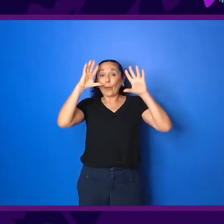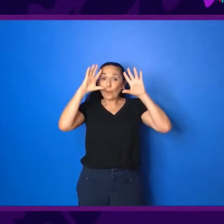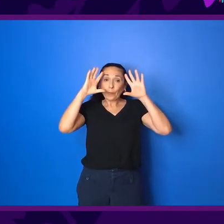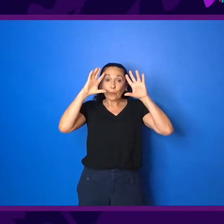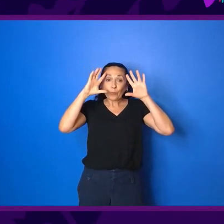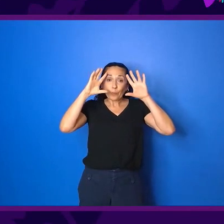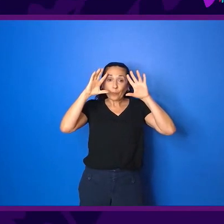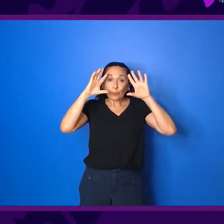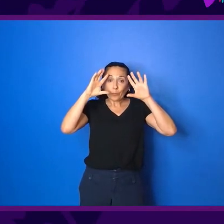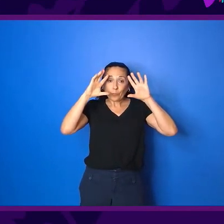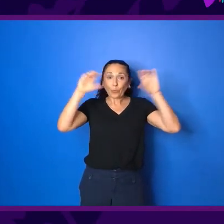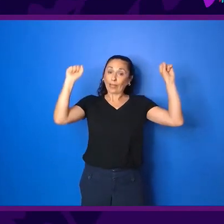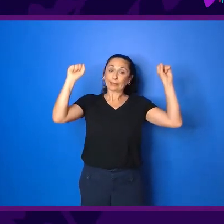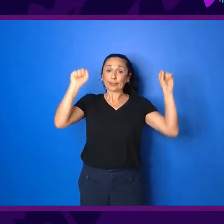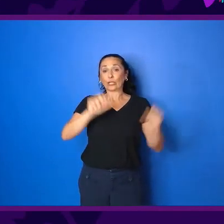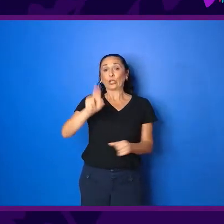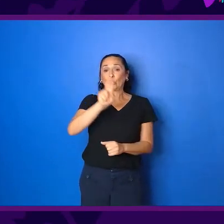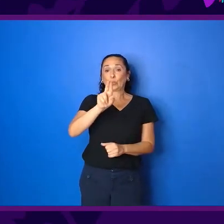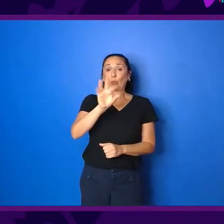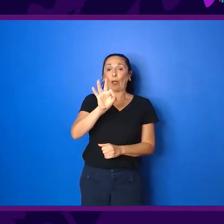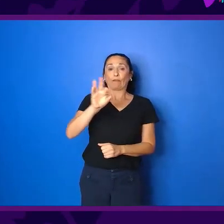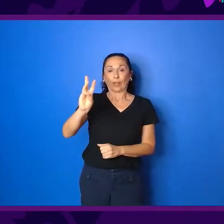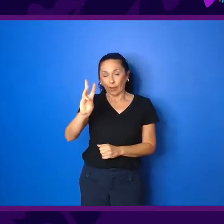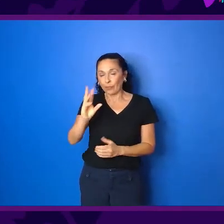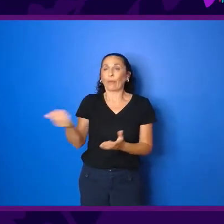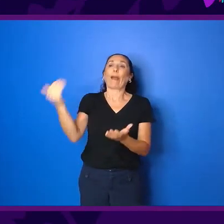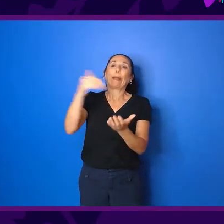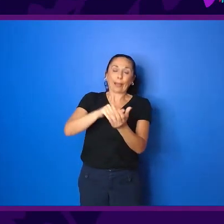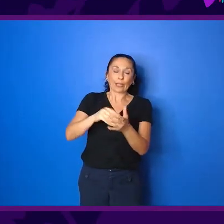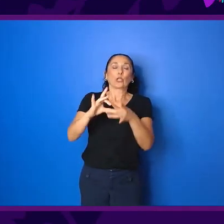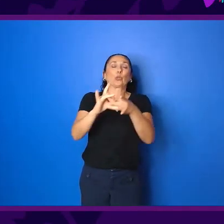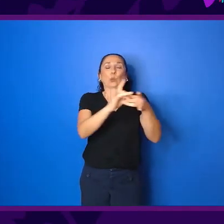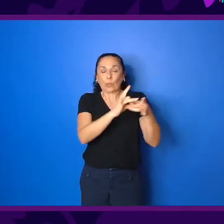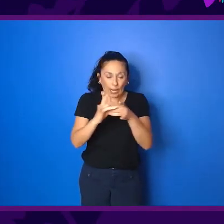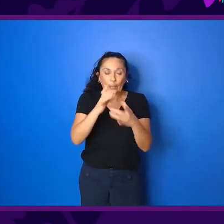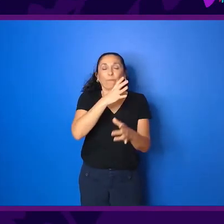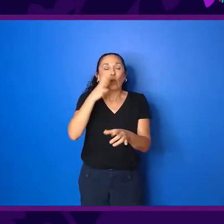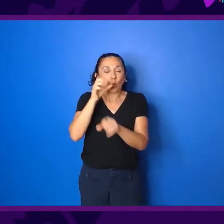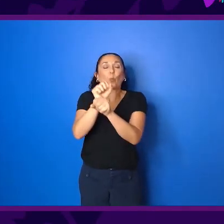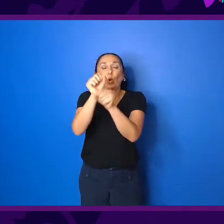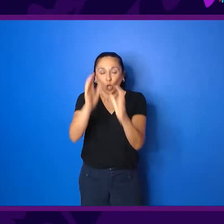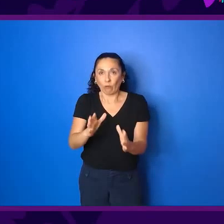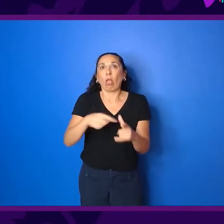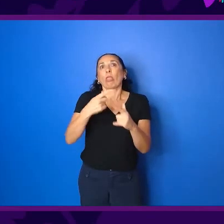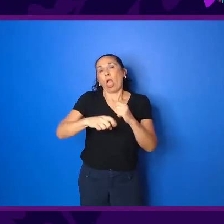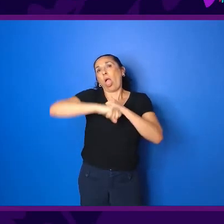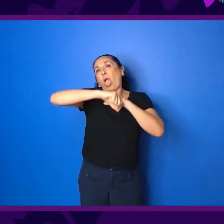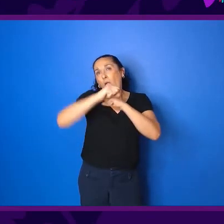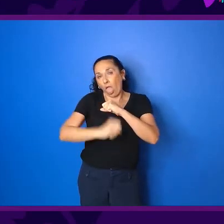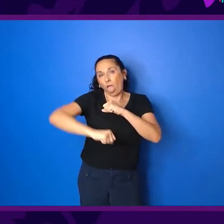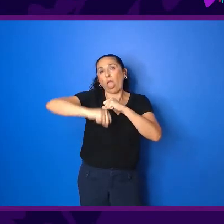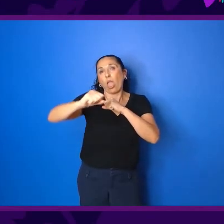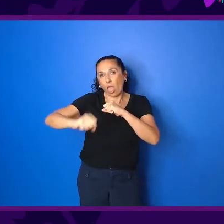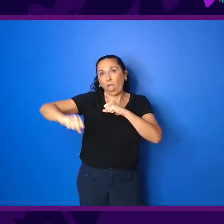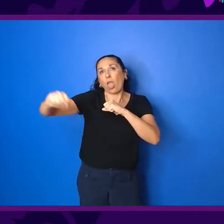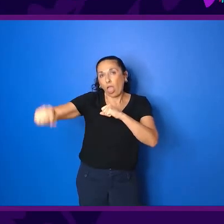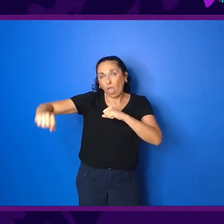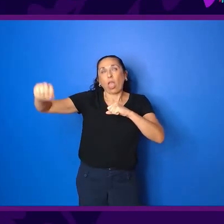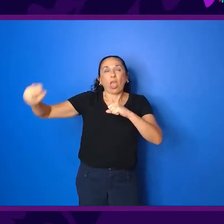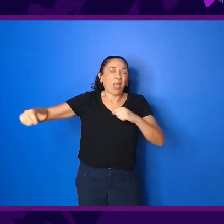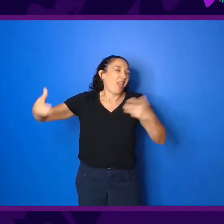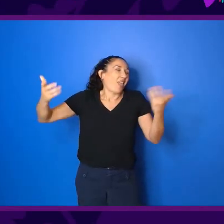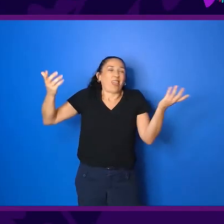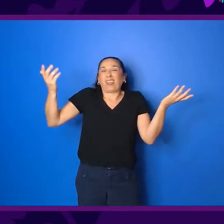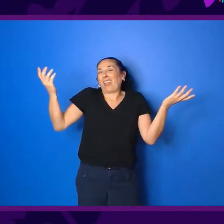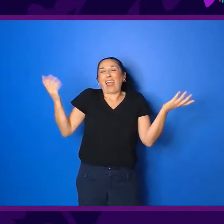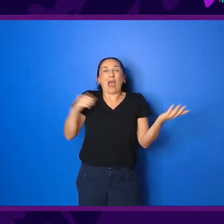Again, United Farm Workers, all that. And then it just goes on and on just to talk about things. But I don't know, I'm not really seeing